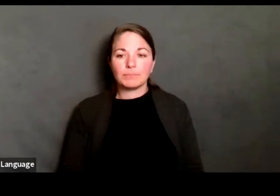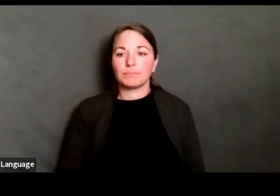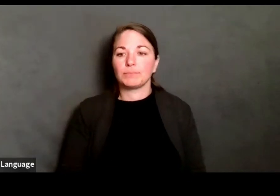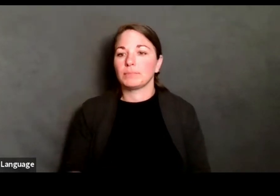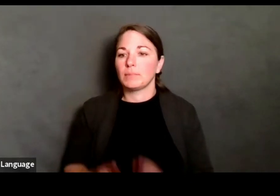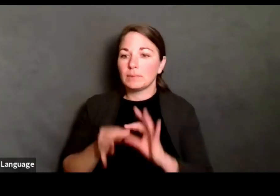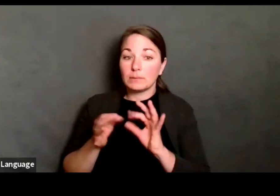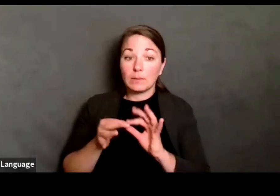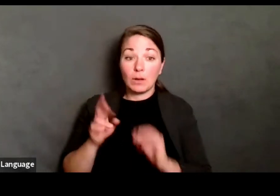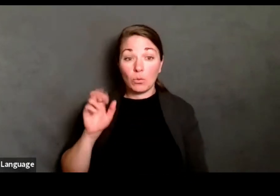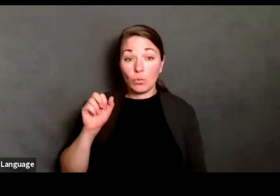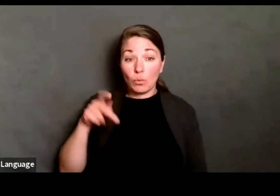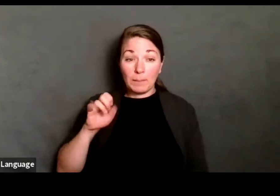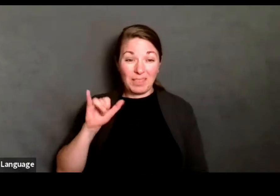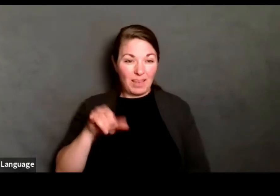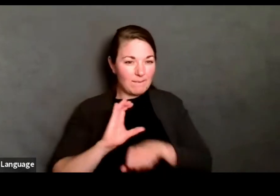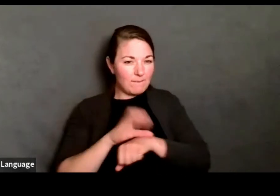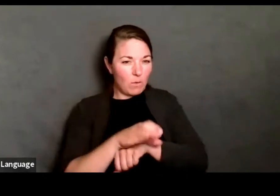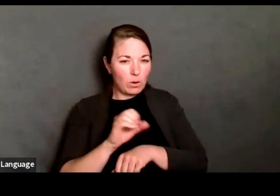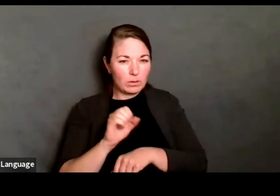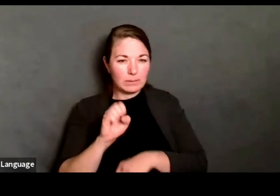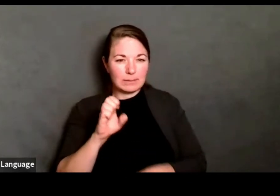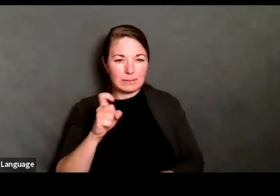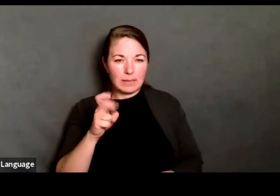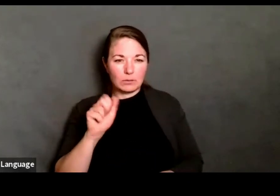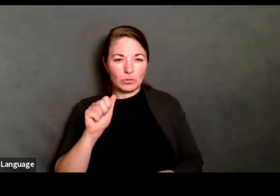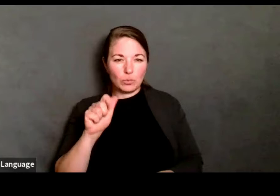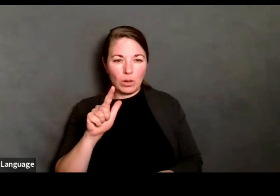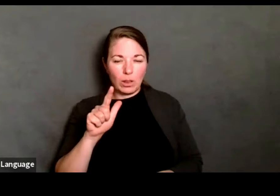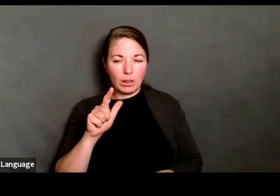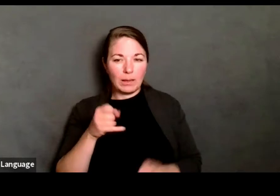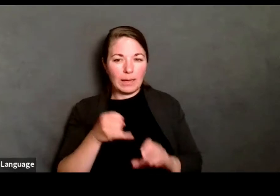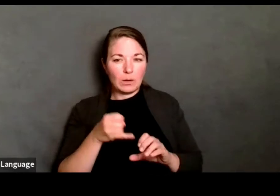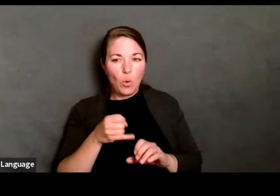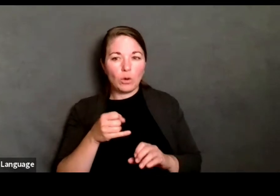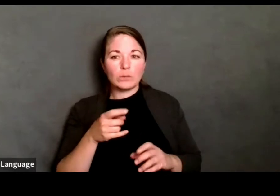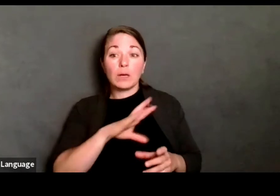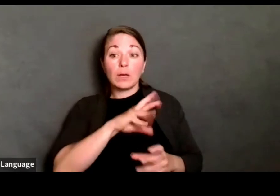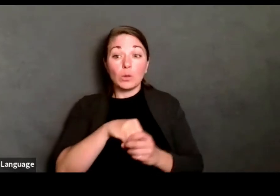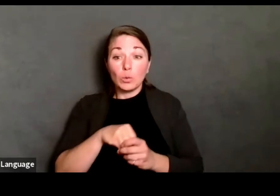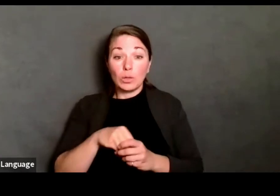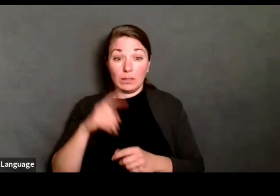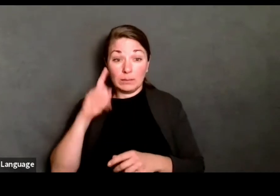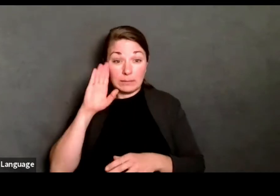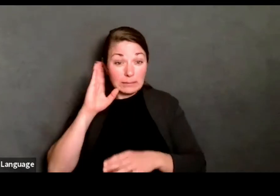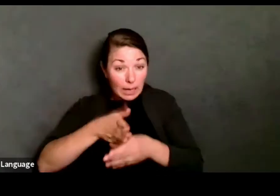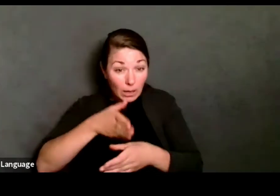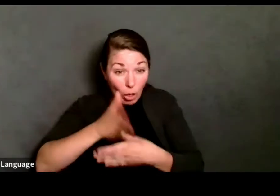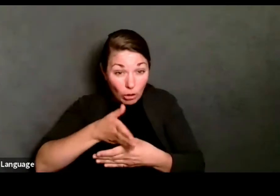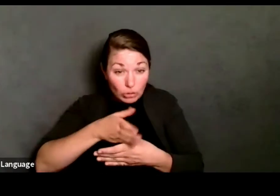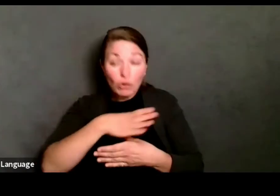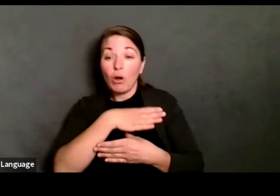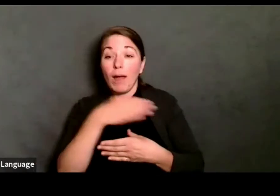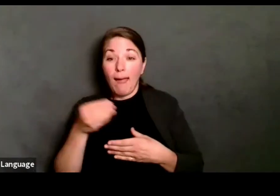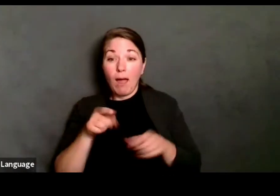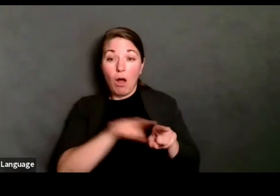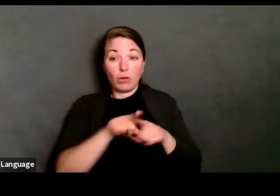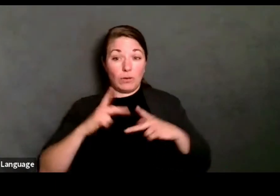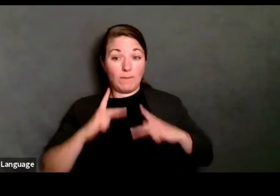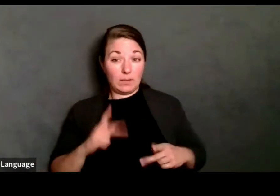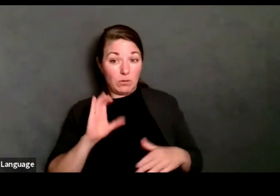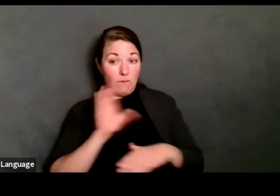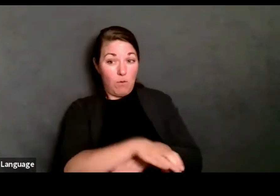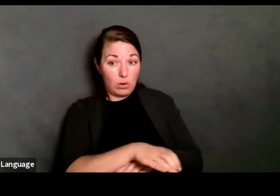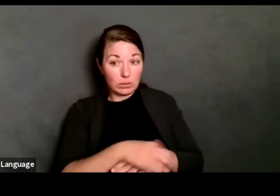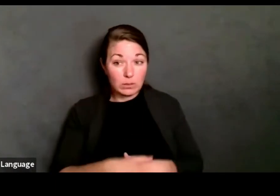Rape: forced sexual intercourse including both psychological coercion as well as physical force. Forced